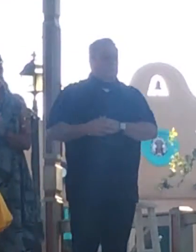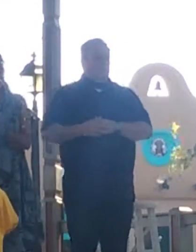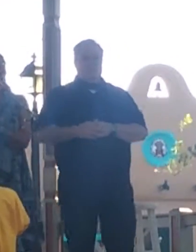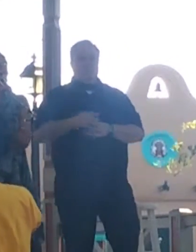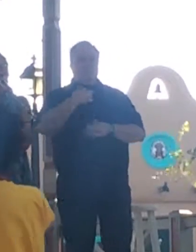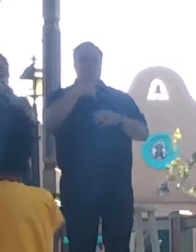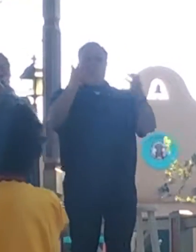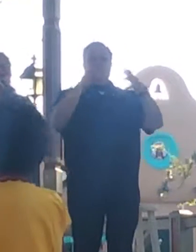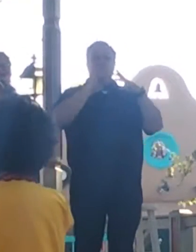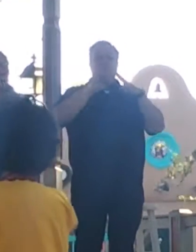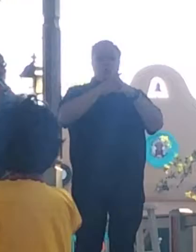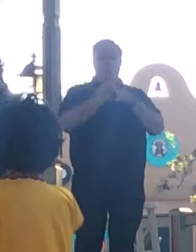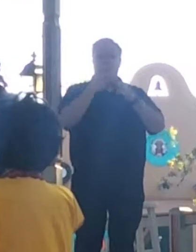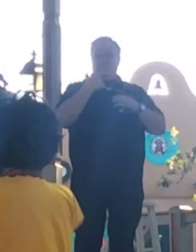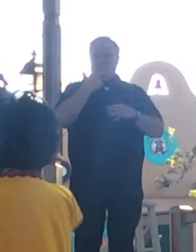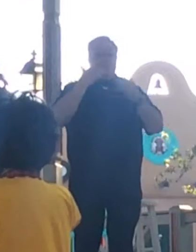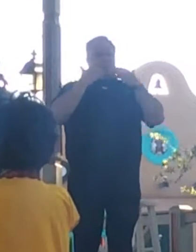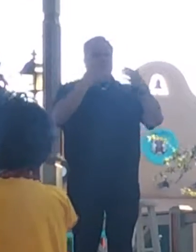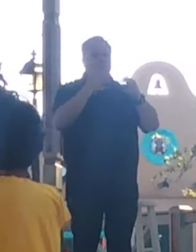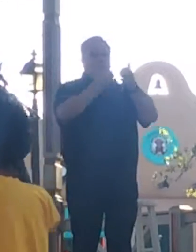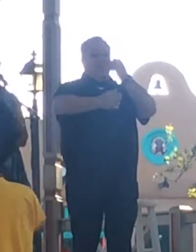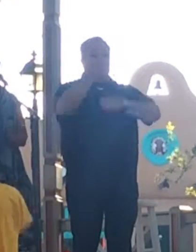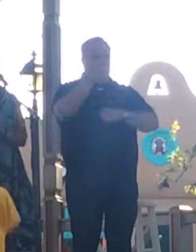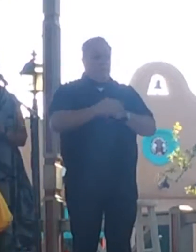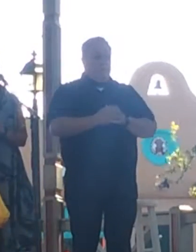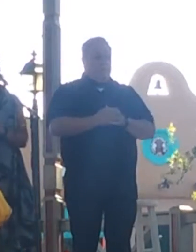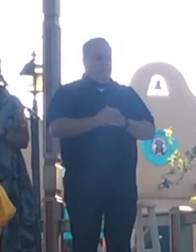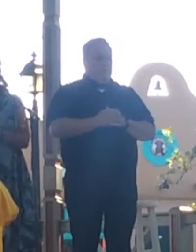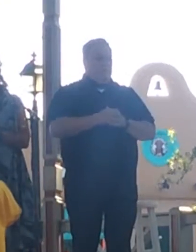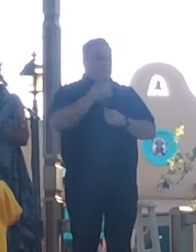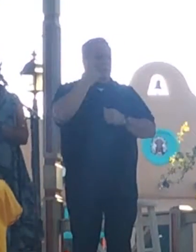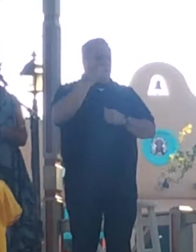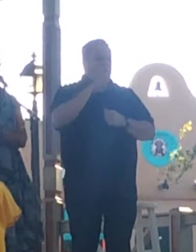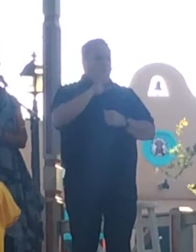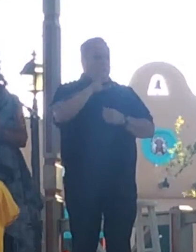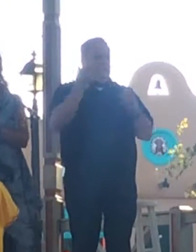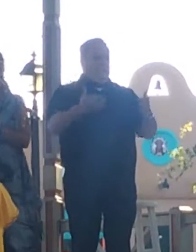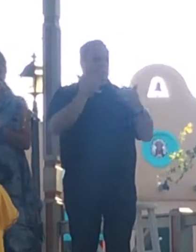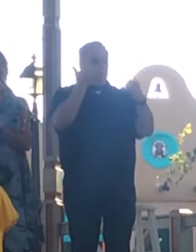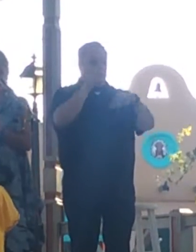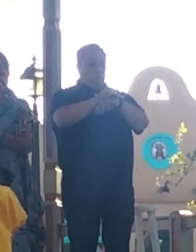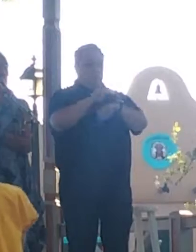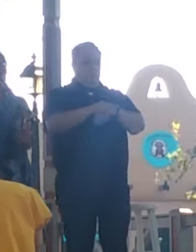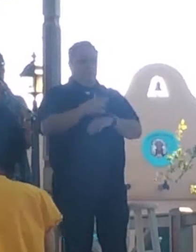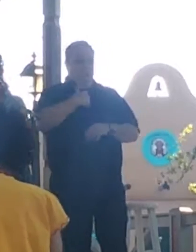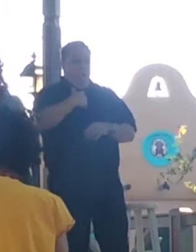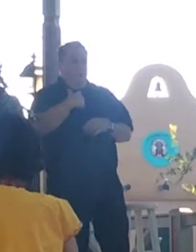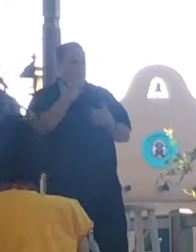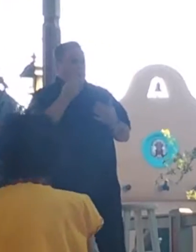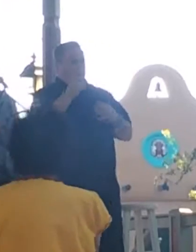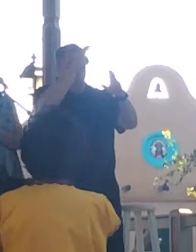This is an illegal gathering. I want to start by saying thank you to everybody for being here tonight. I am